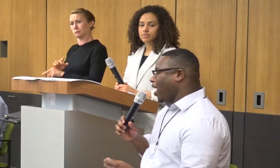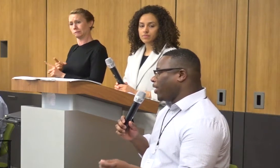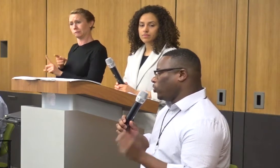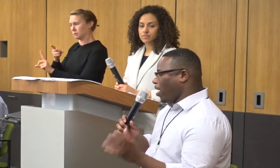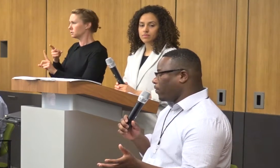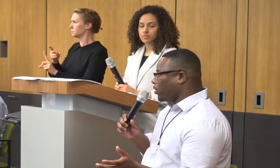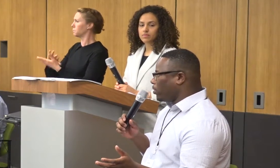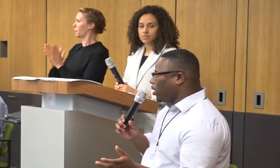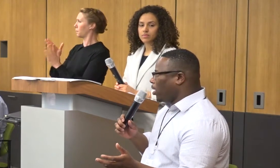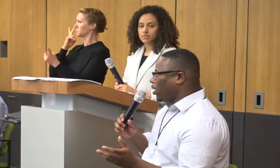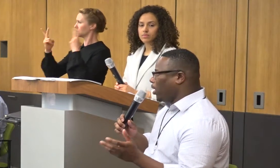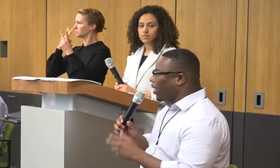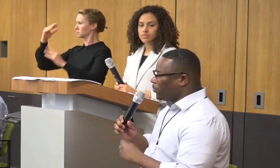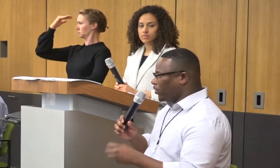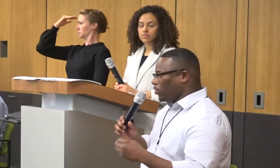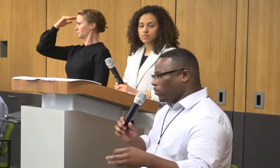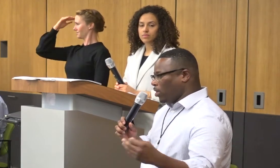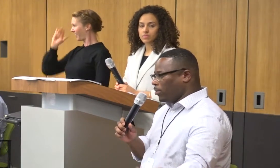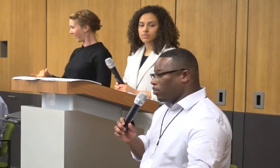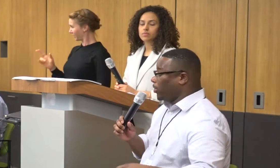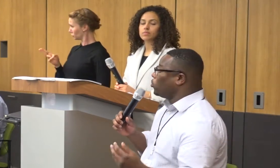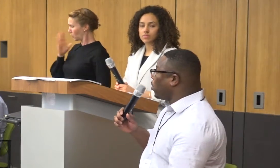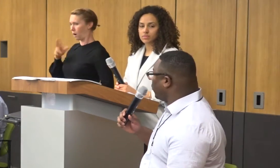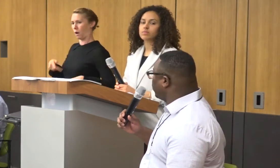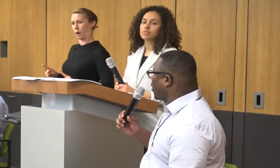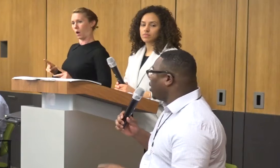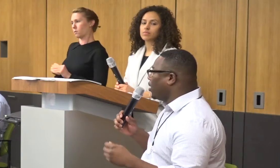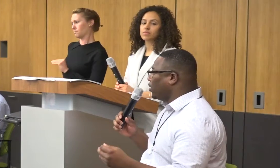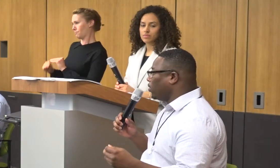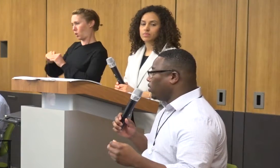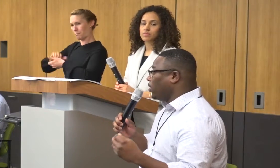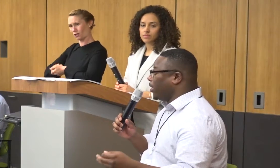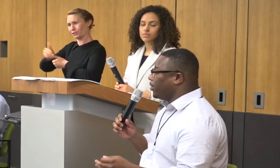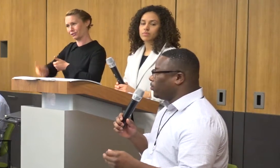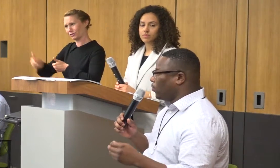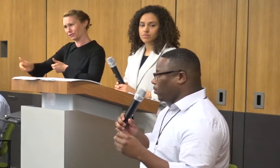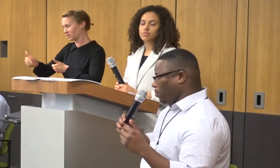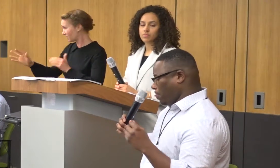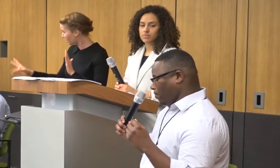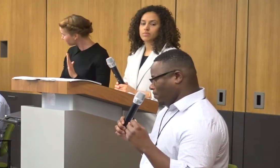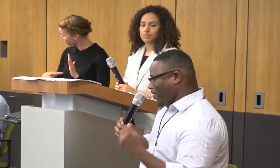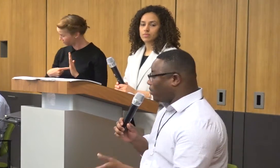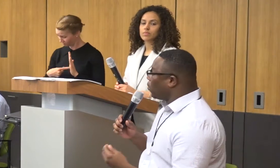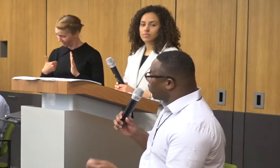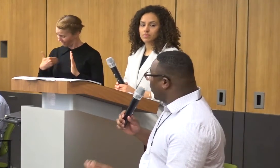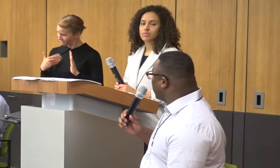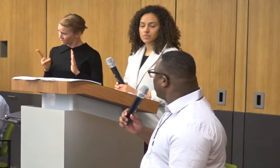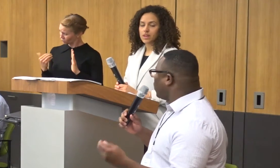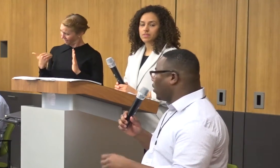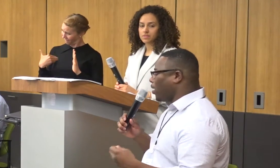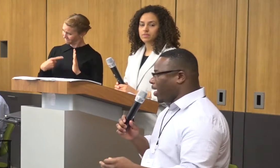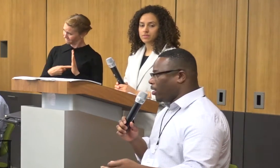of that track record allows us to go to other potential partners and say, there is valuable work